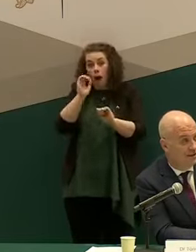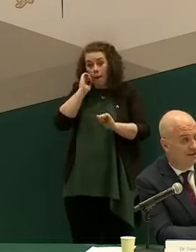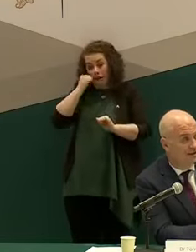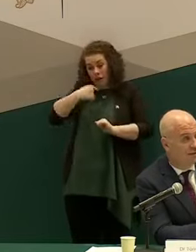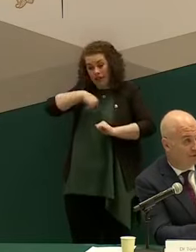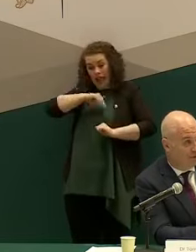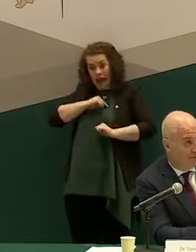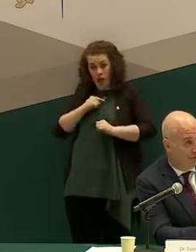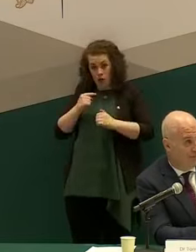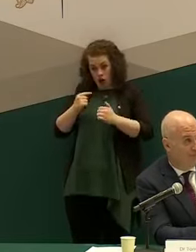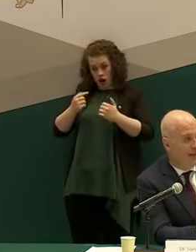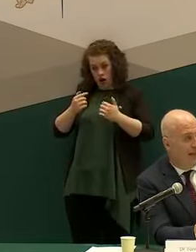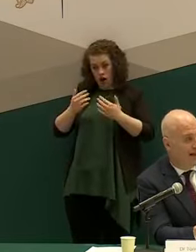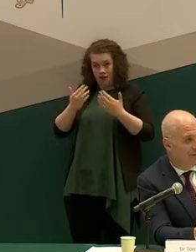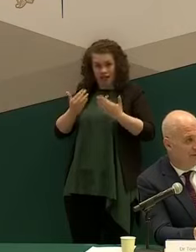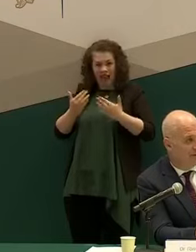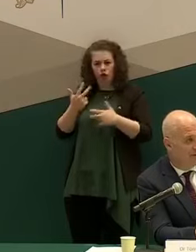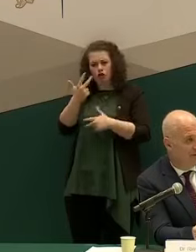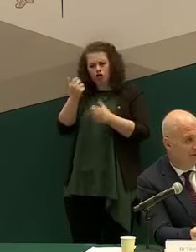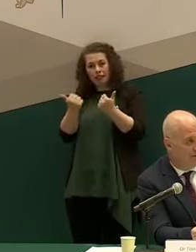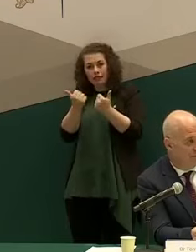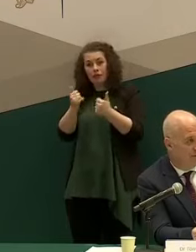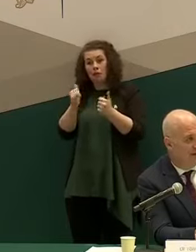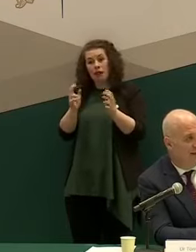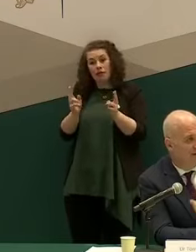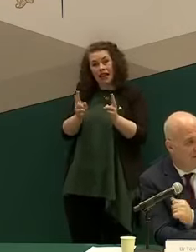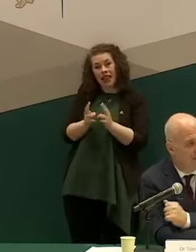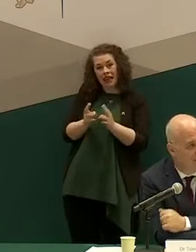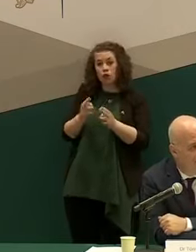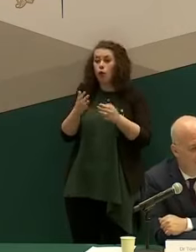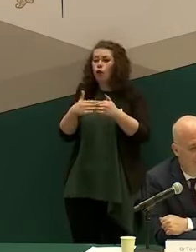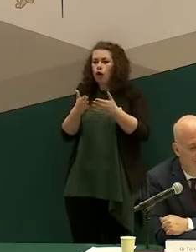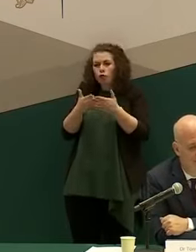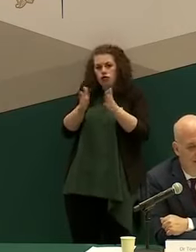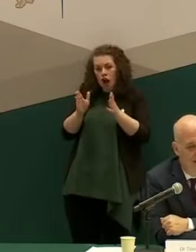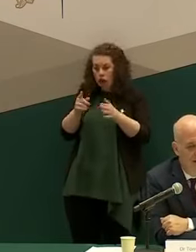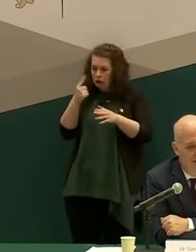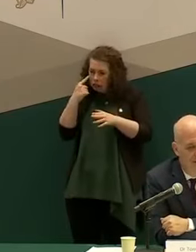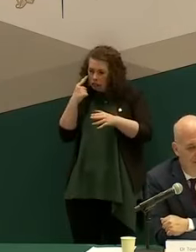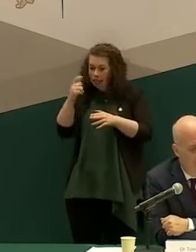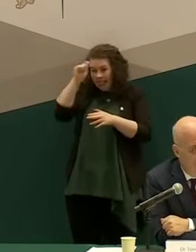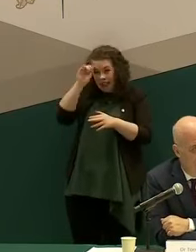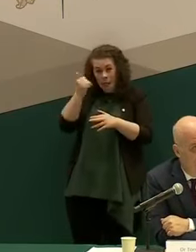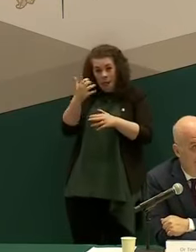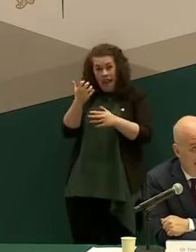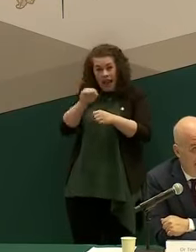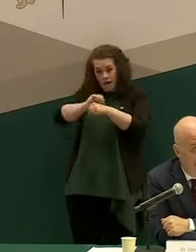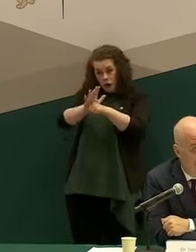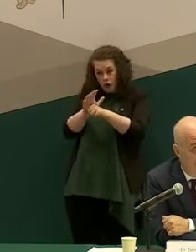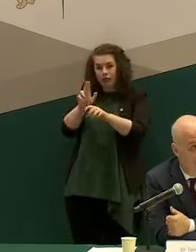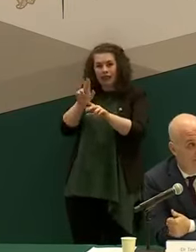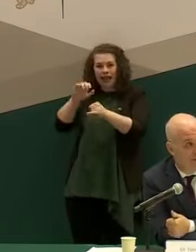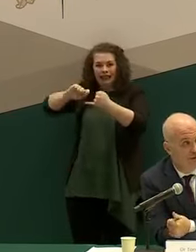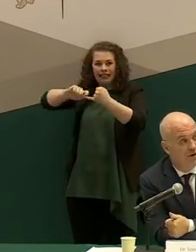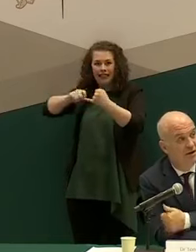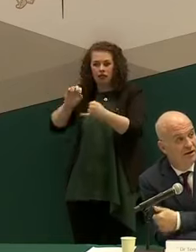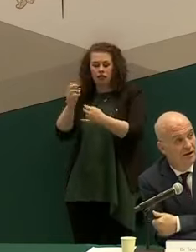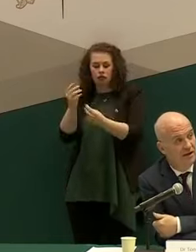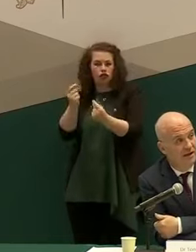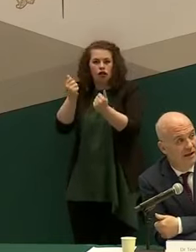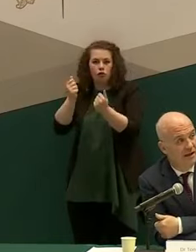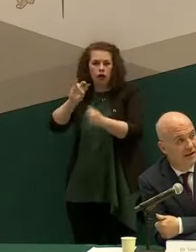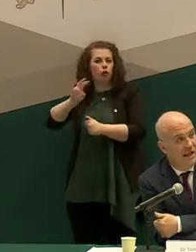more sensitive or broader, helping us to greatly increase the chance of picking up a case were it to